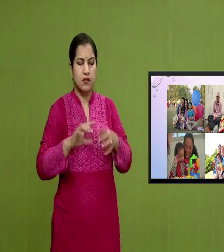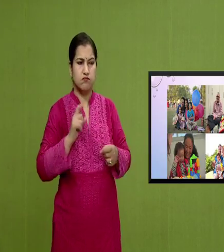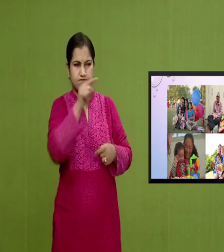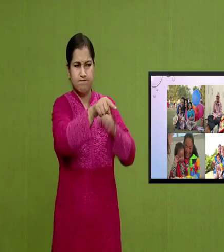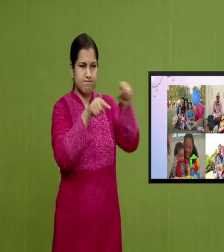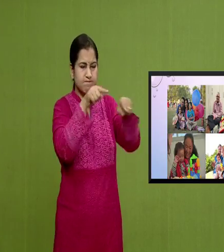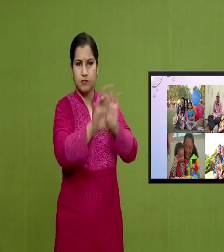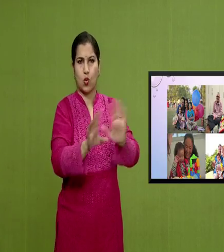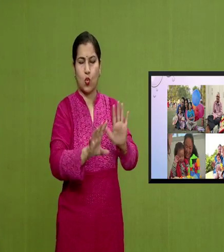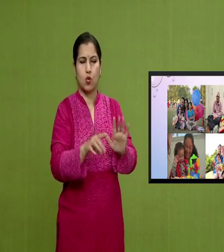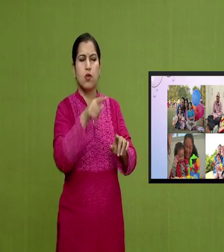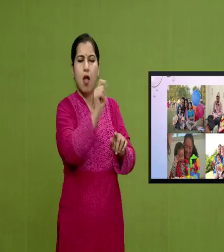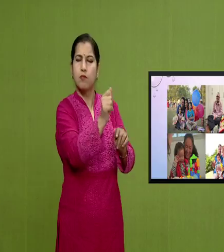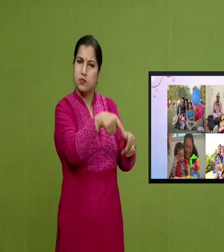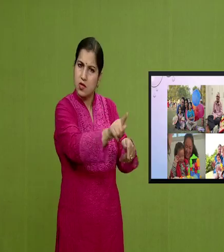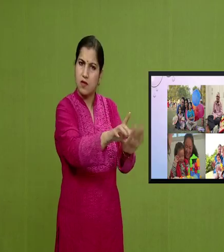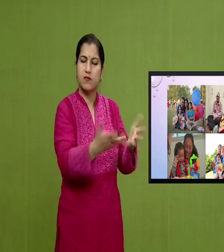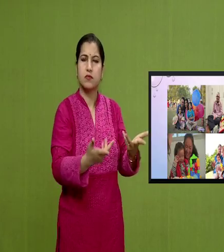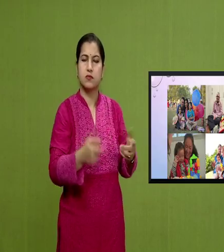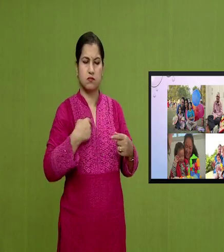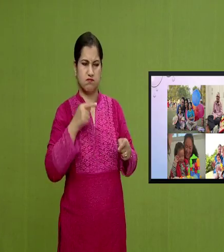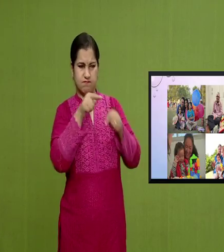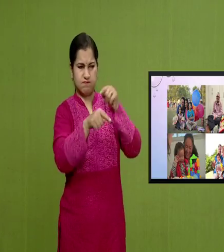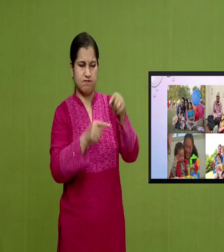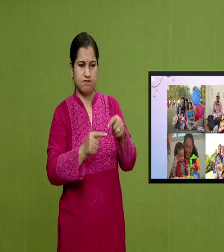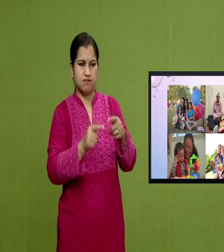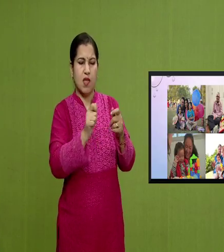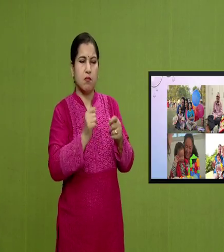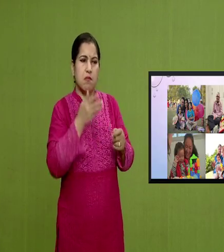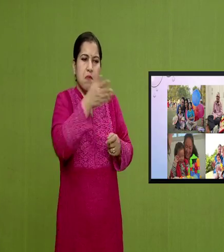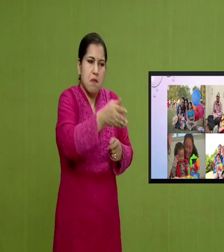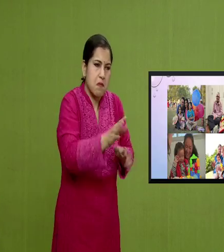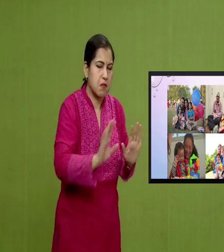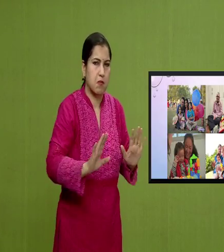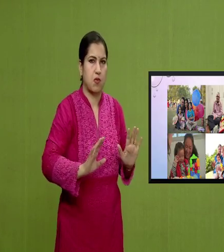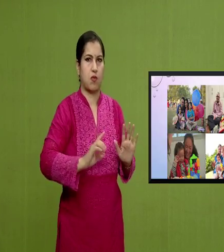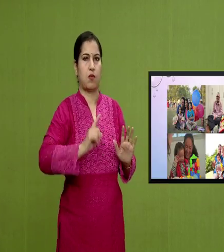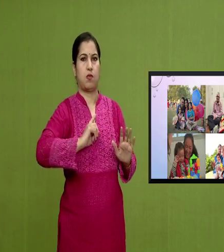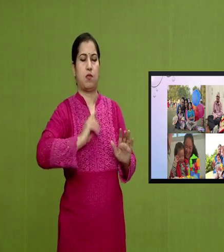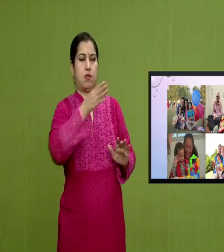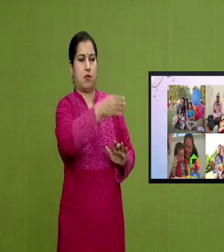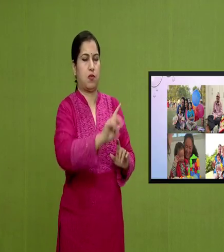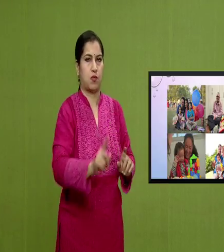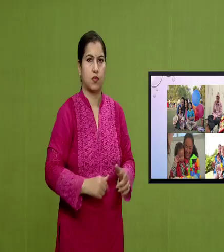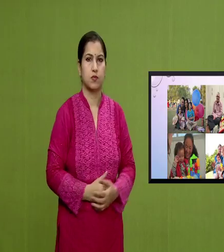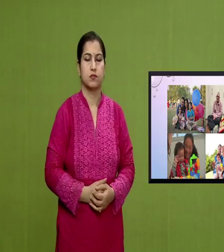Being discreet and non-interfering in others' affairs. These are